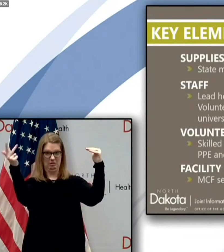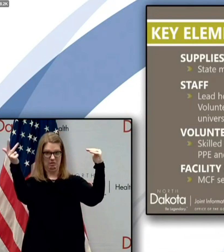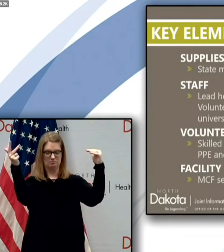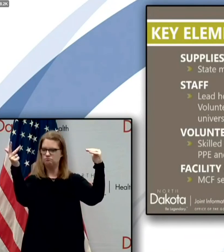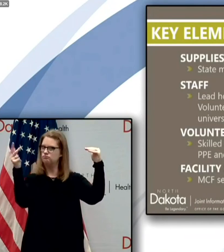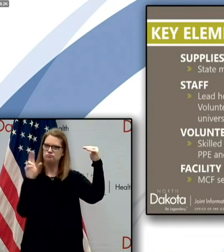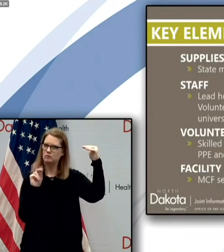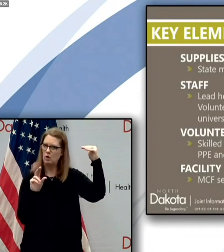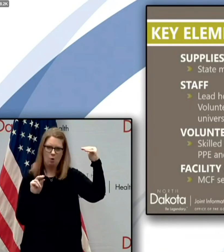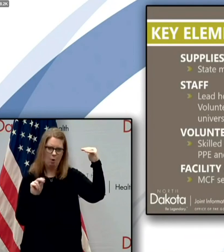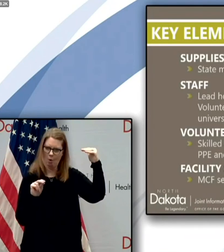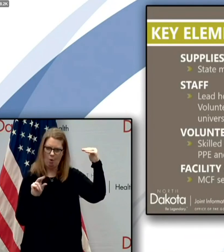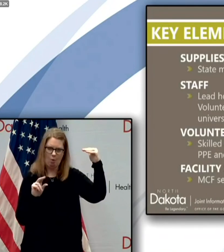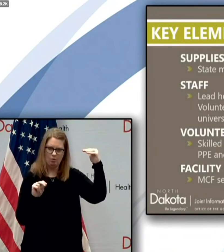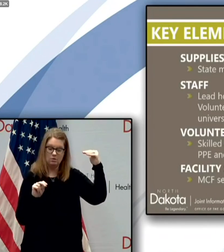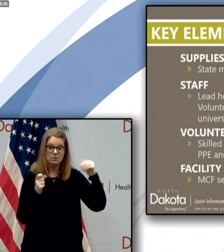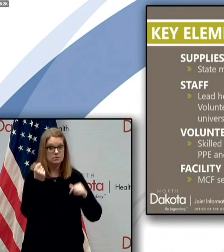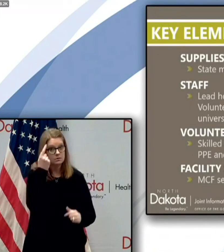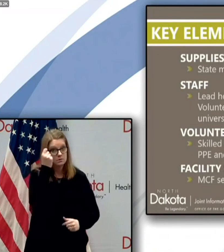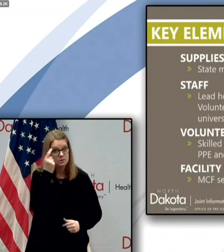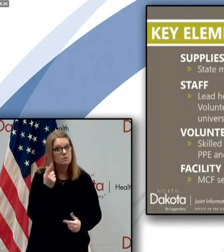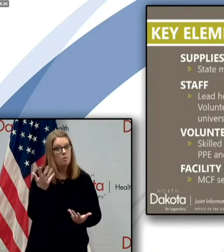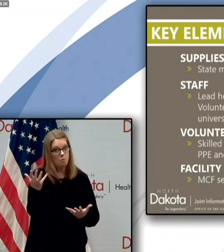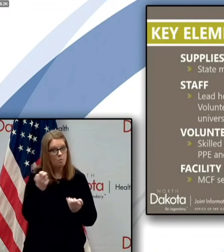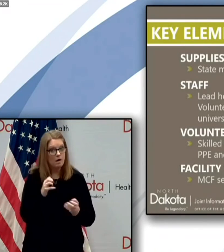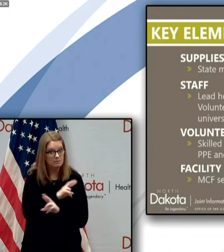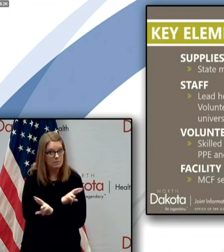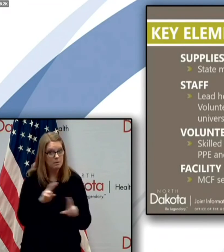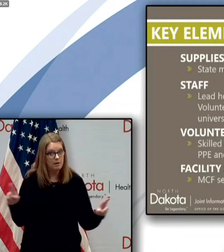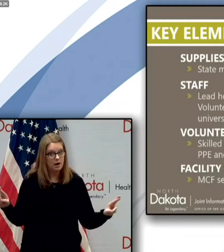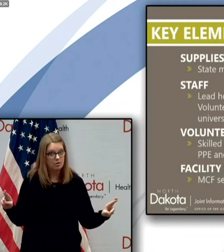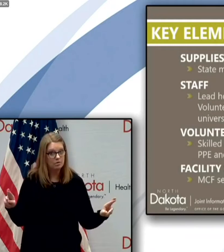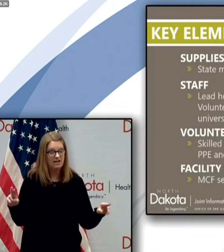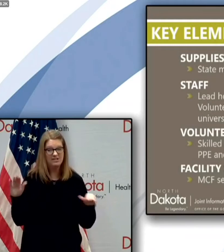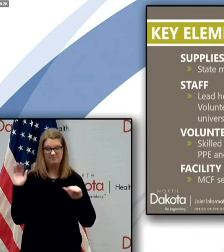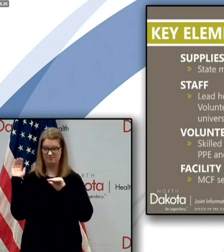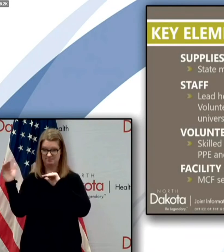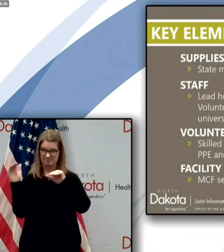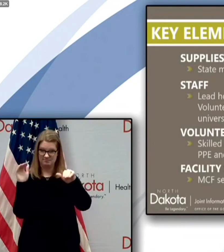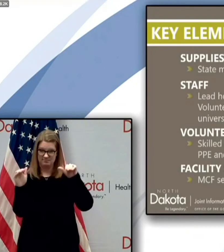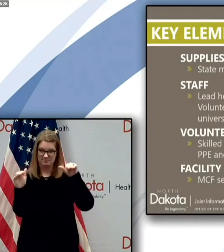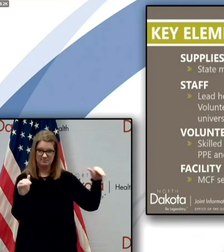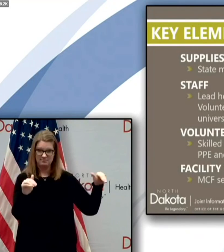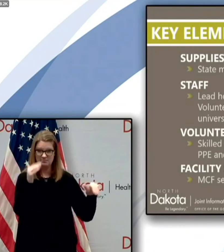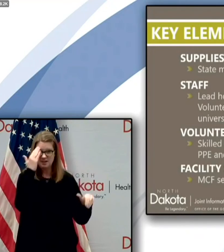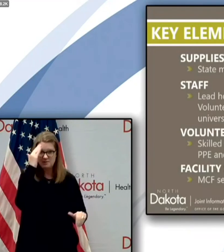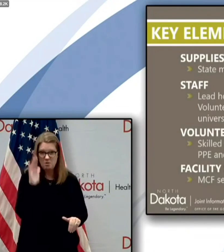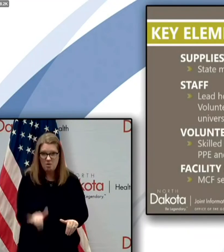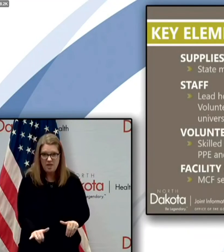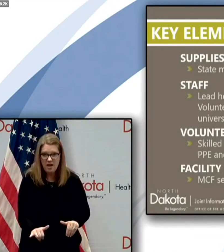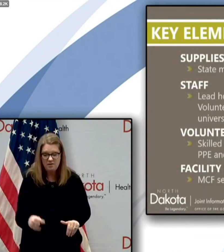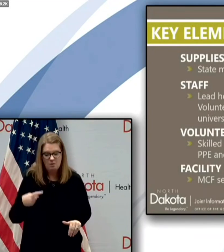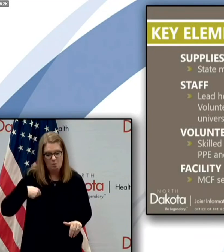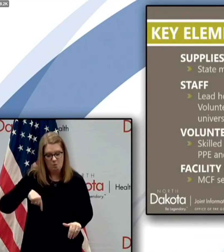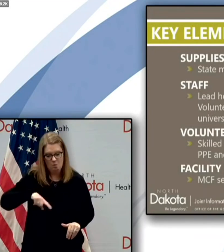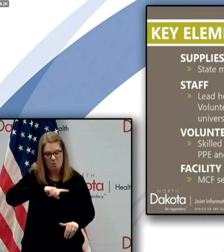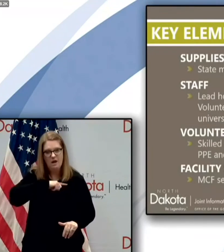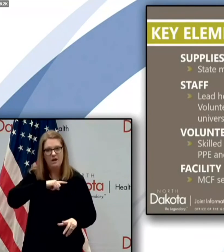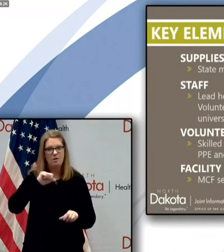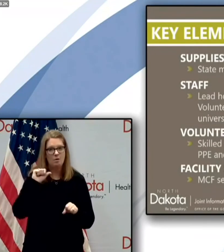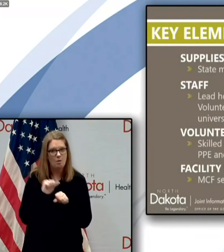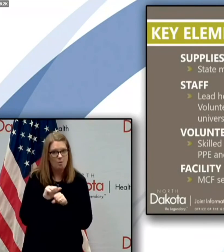plan, but we are well prepared. And rest assured that we are doing everything we can in collaboration with